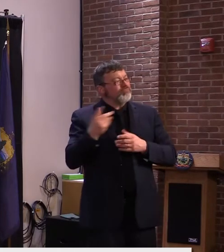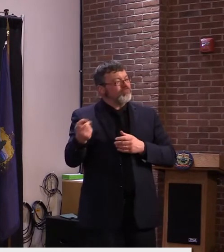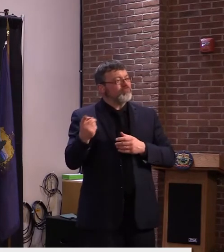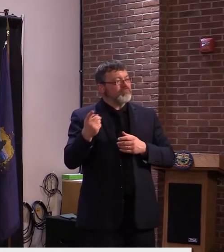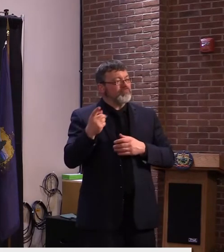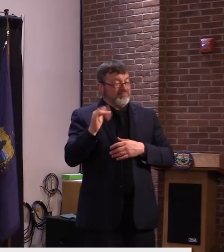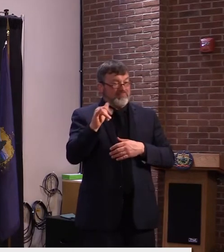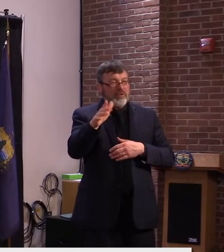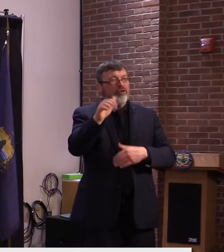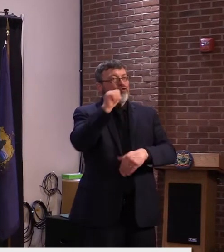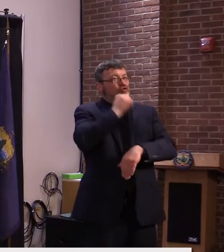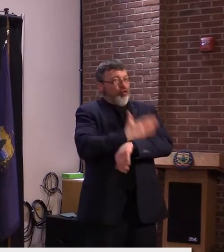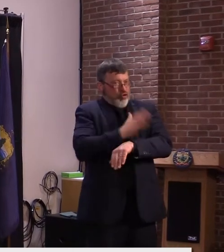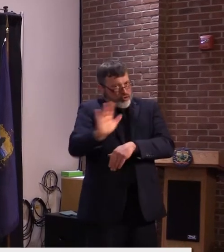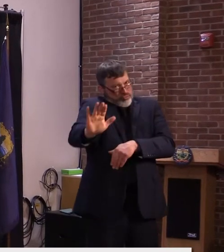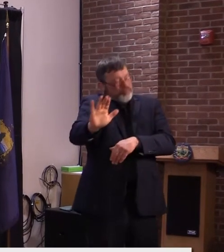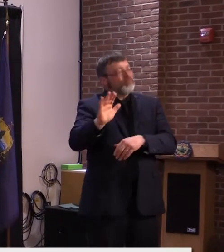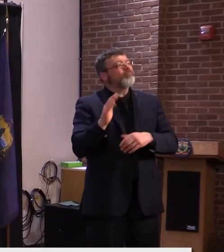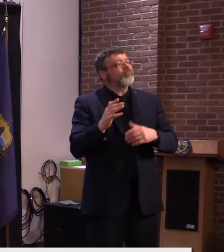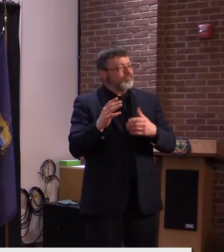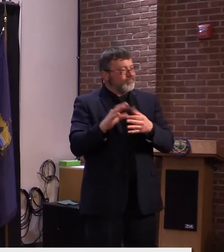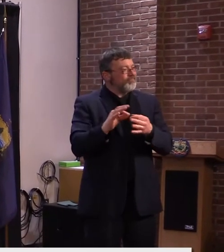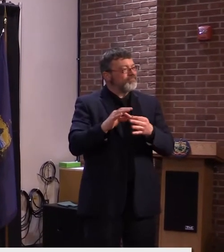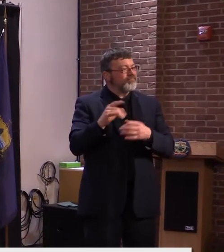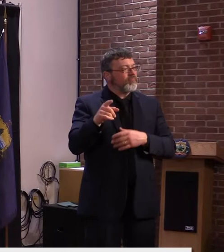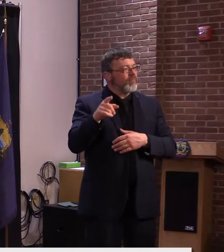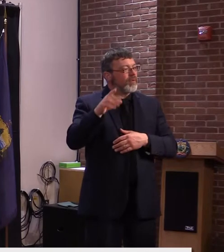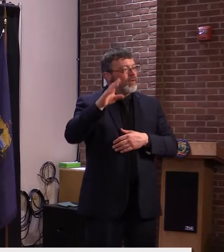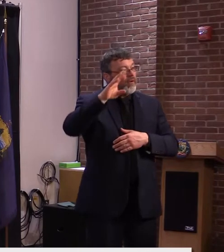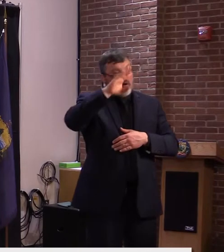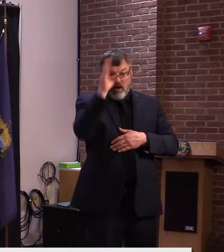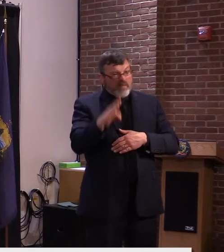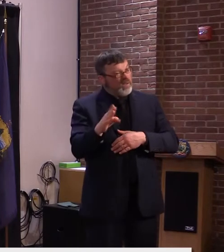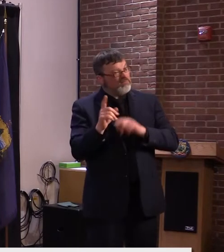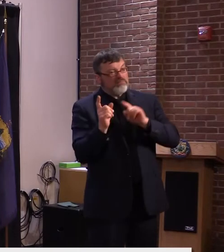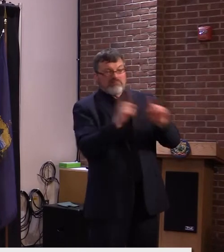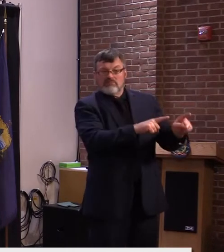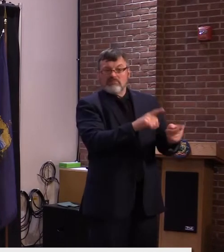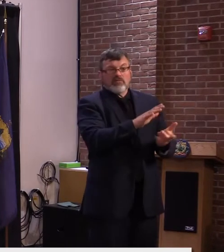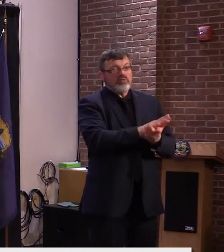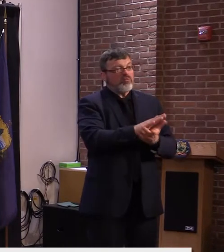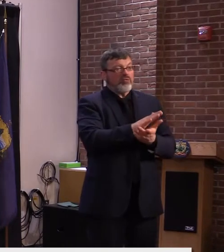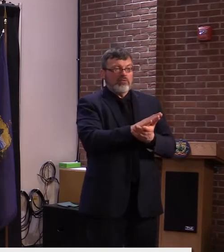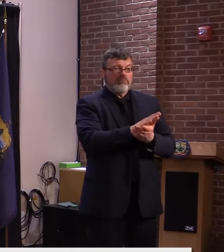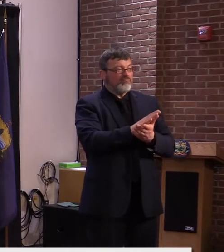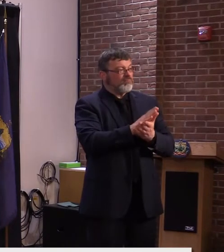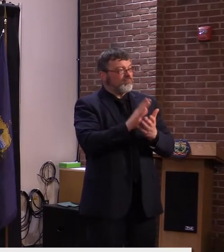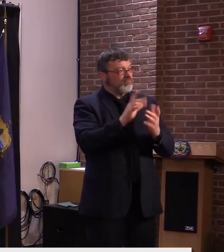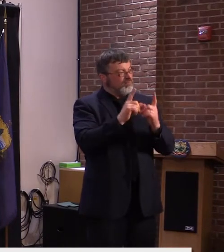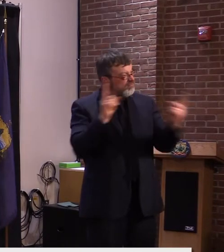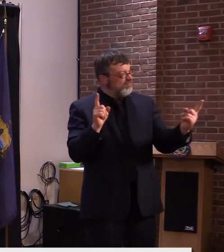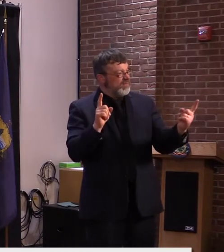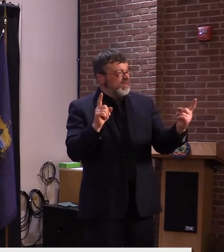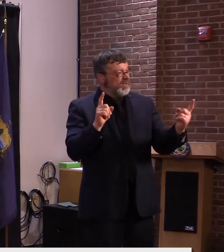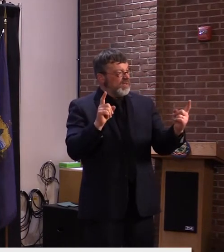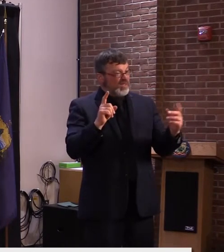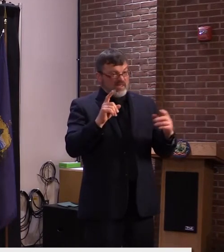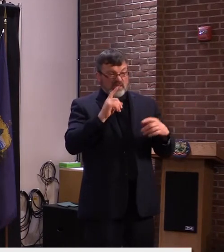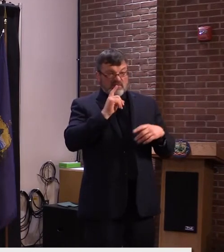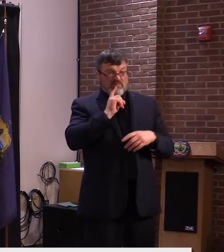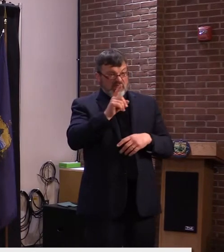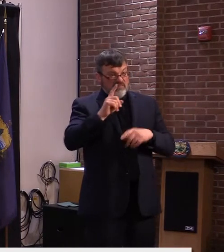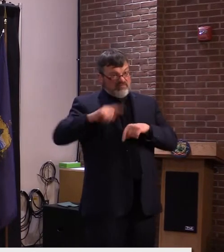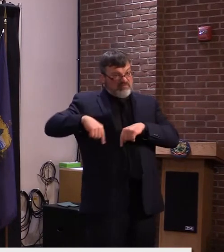daughters. They'd never been to school. They started school during the pandemic. They'd never been to